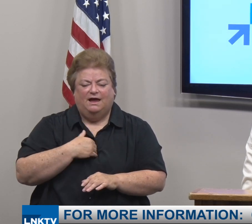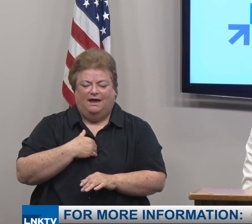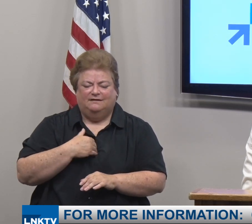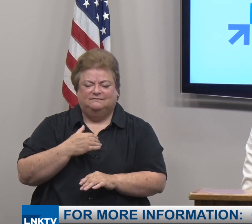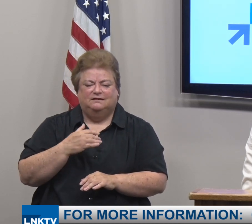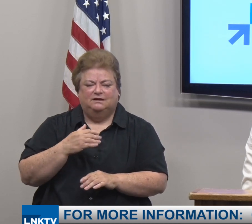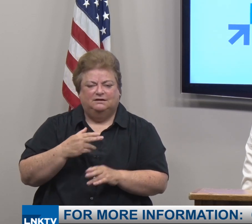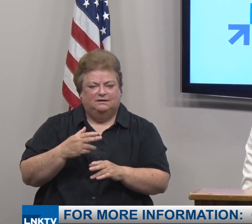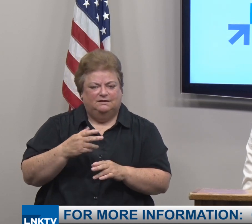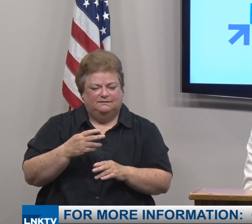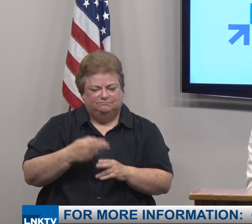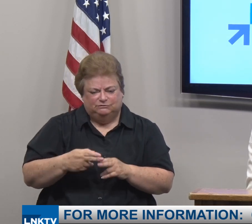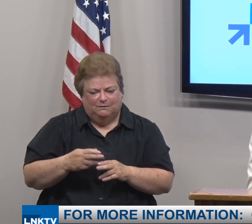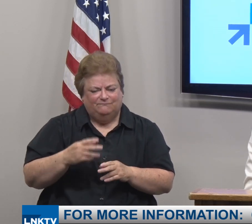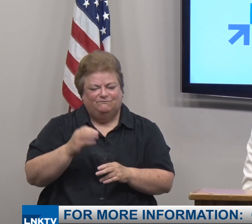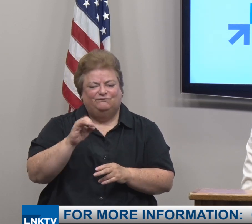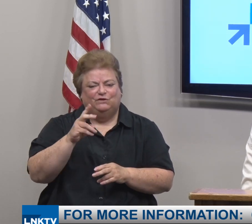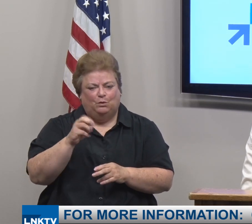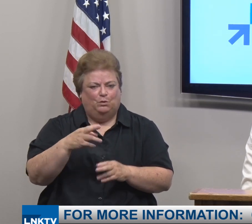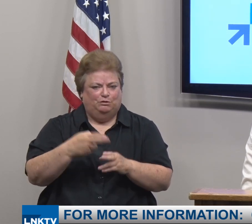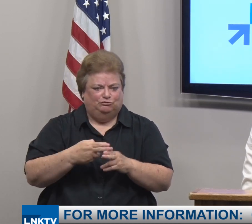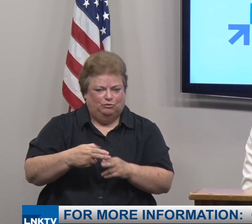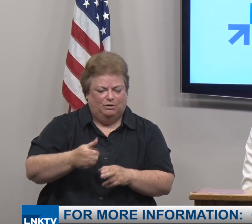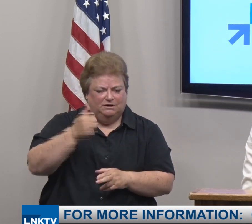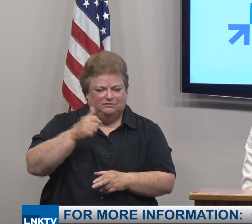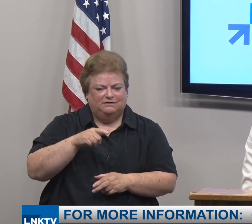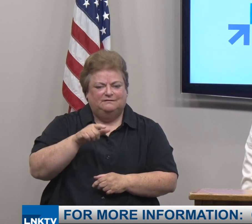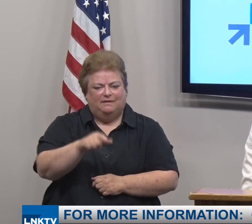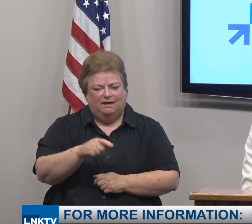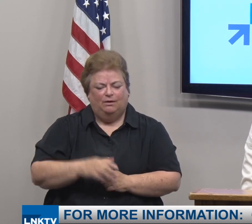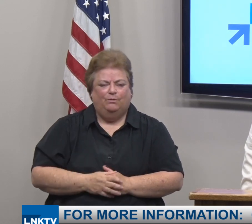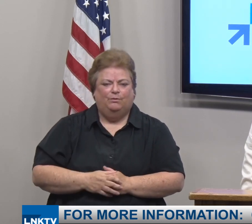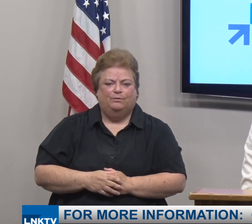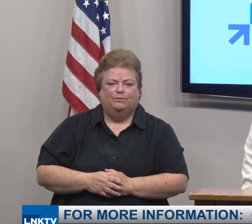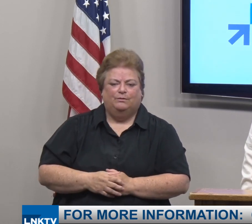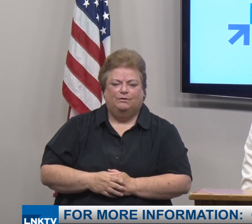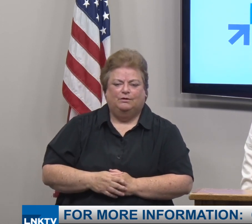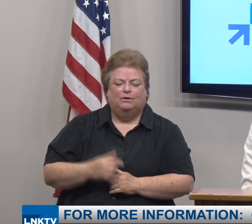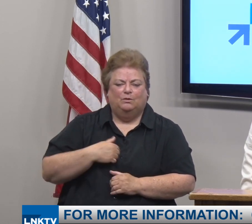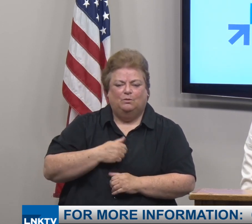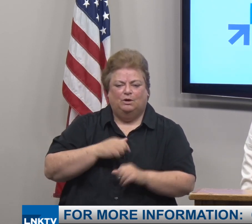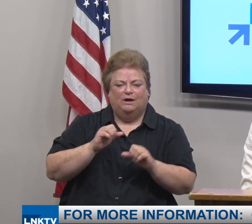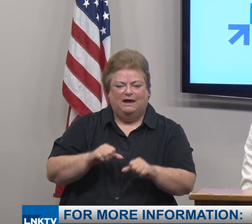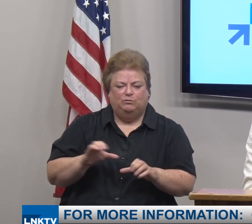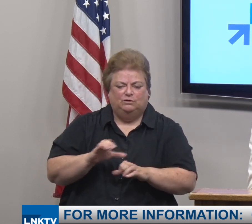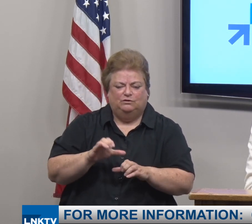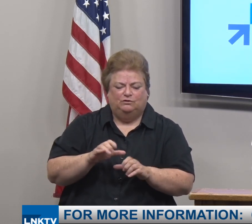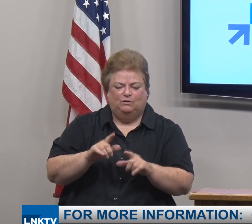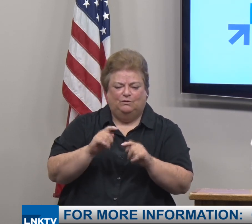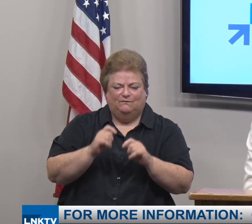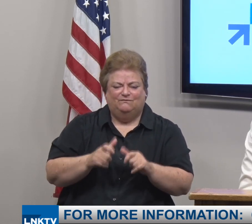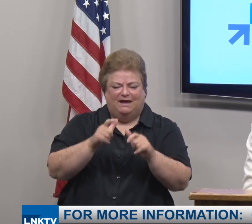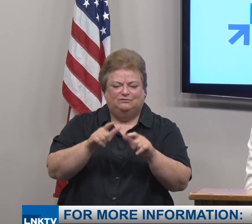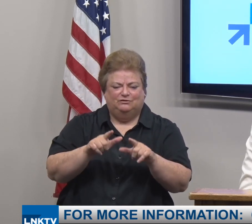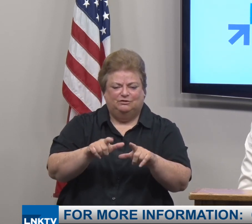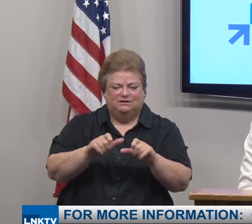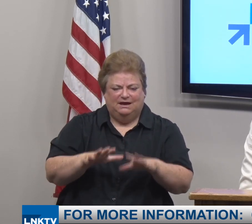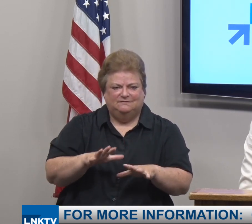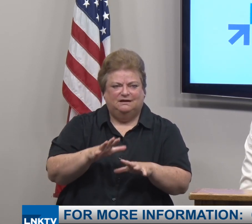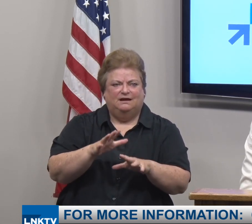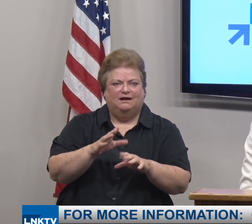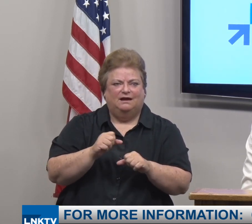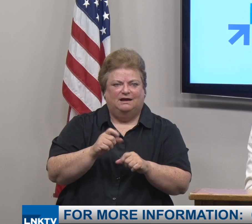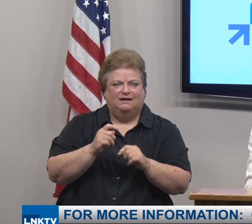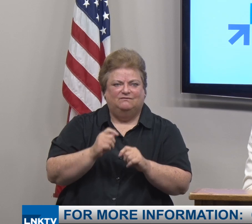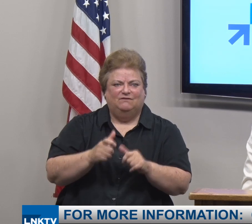there to key materials and are able to do faster testing there. I